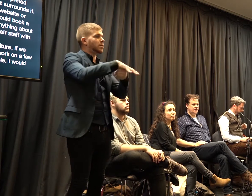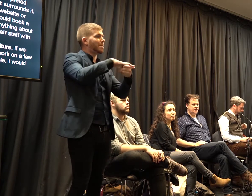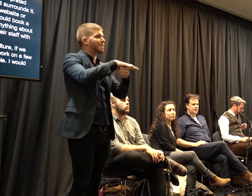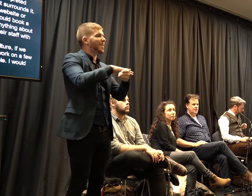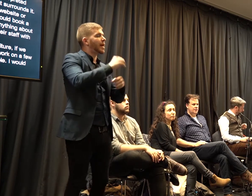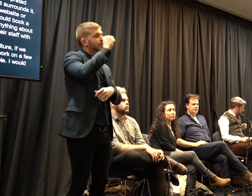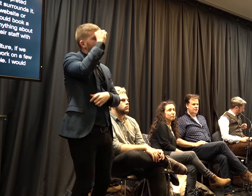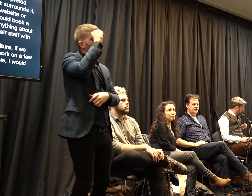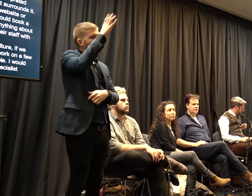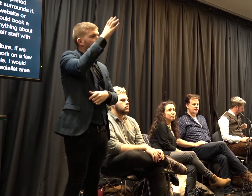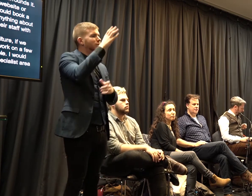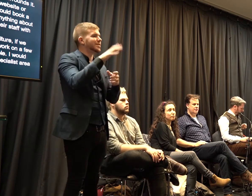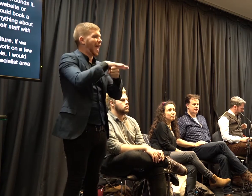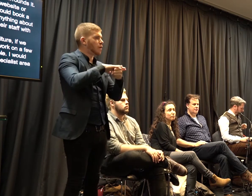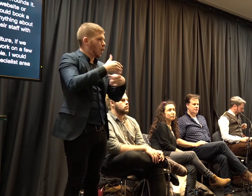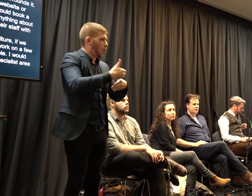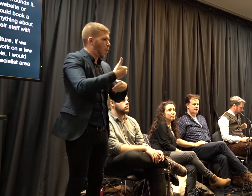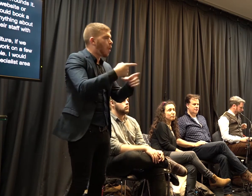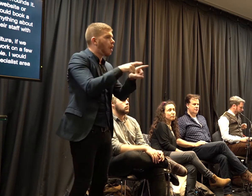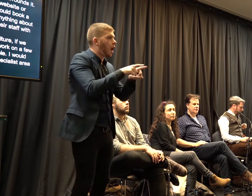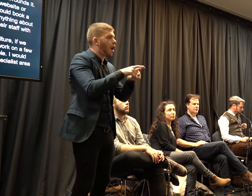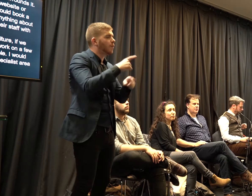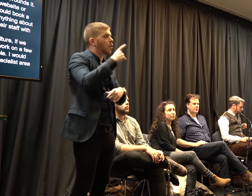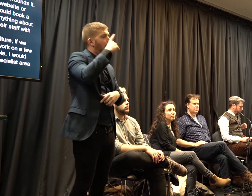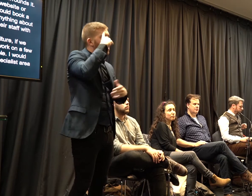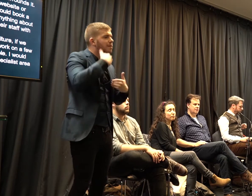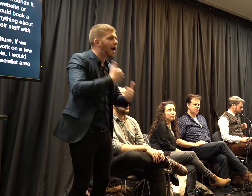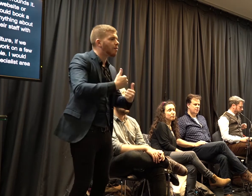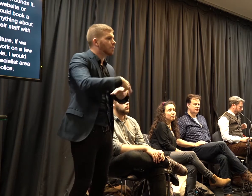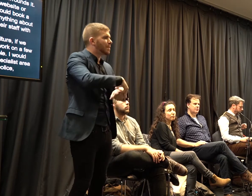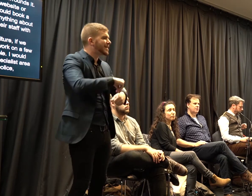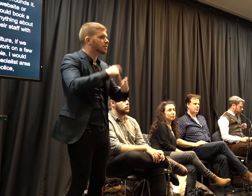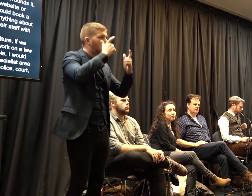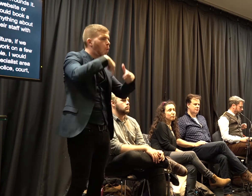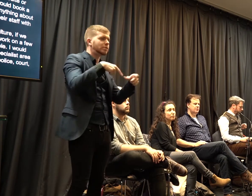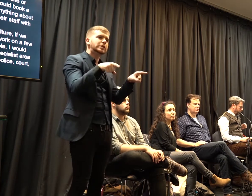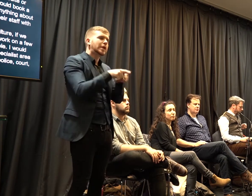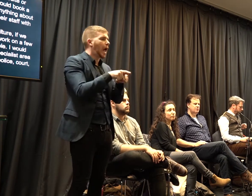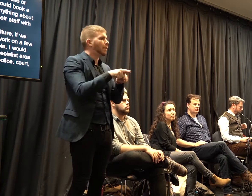specialist area of work, like it is already for mental health, police, court, etc., etc.